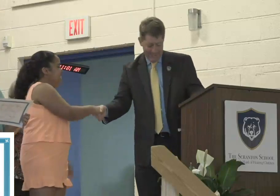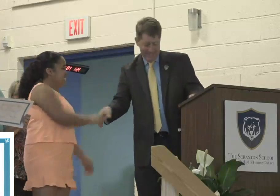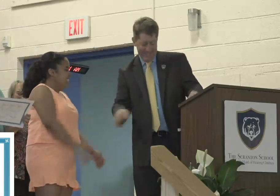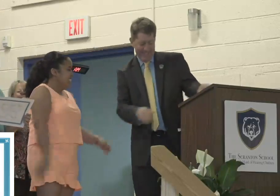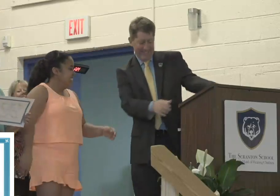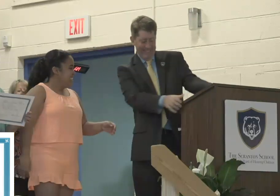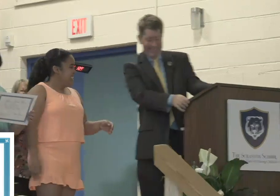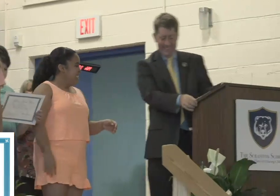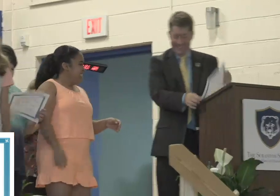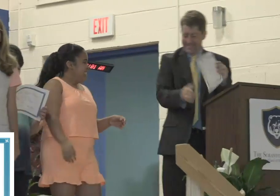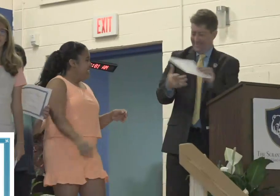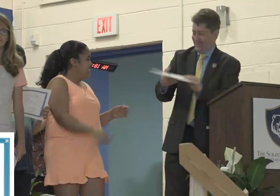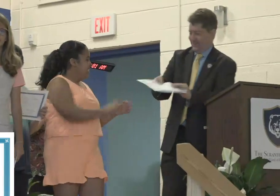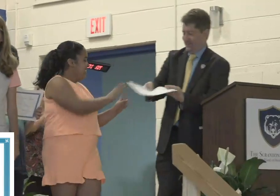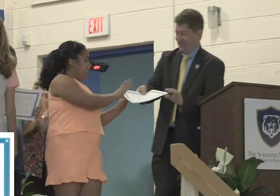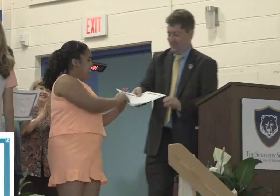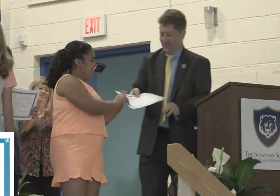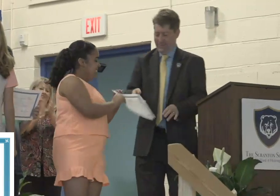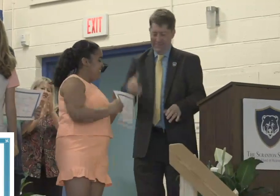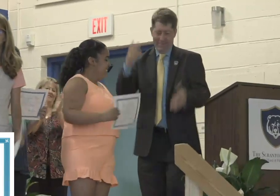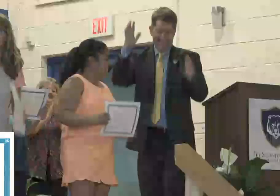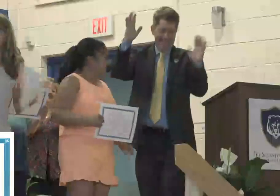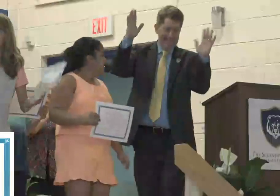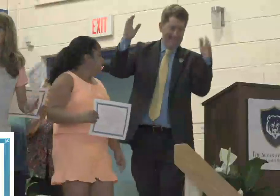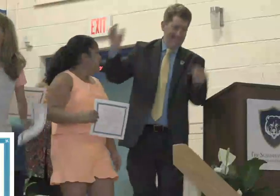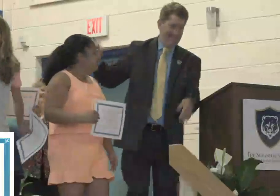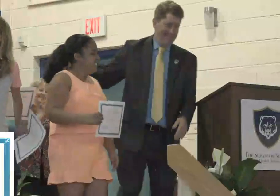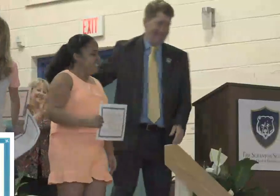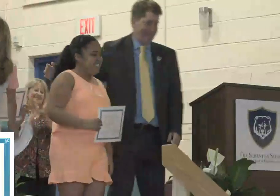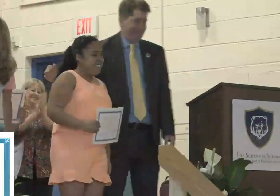DeGeneres Award. Congratulations.